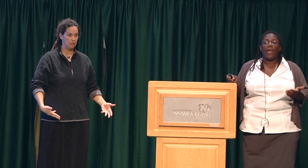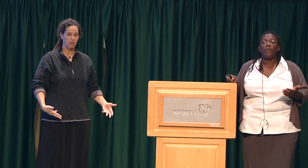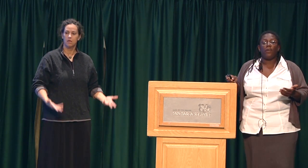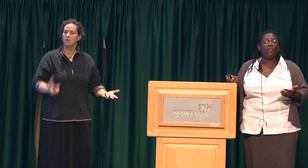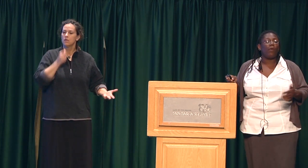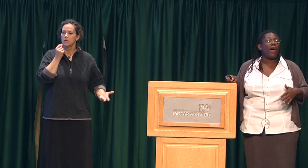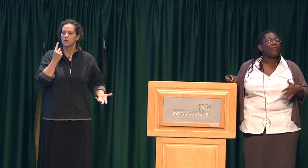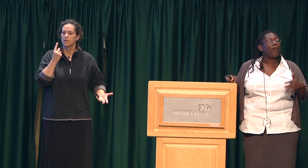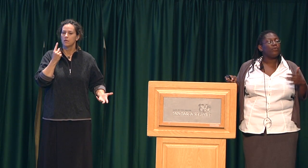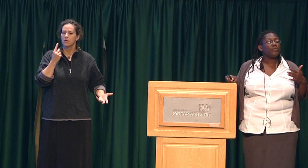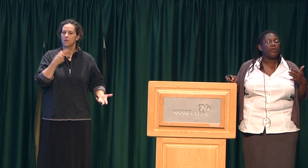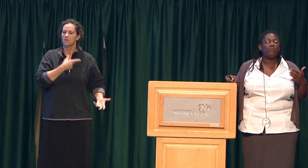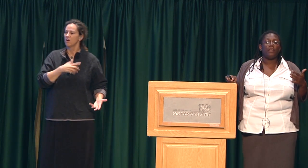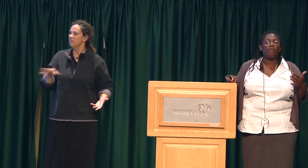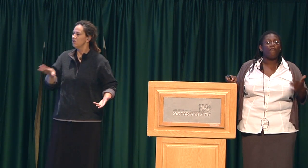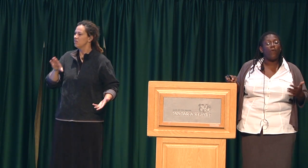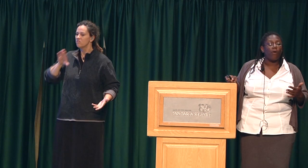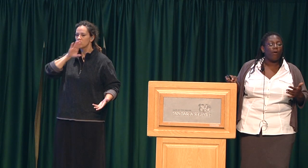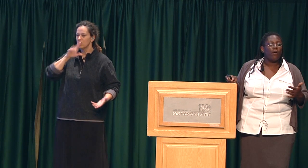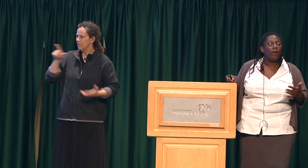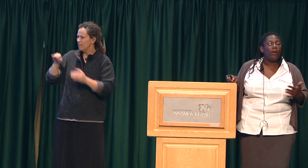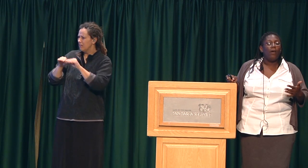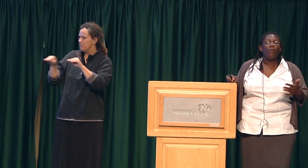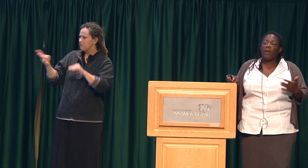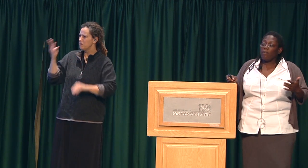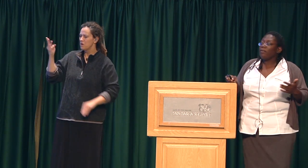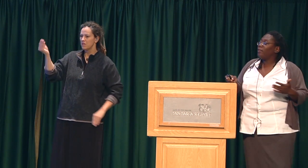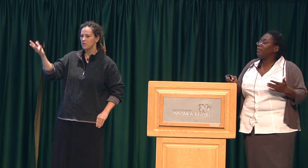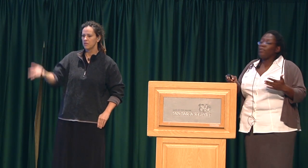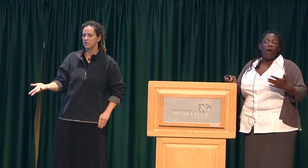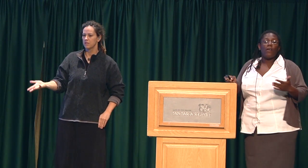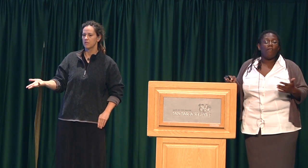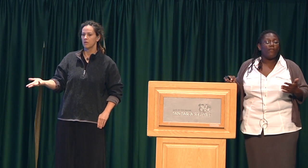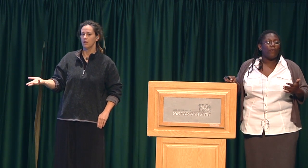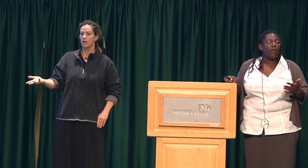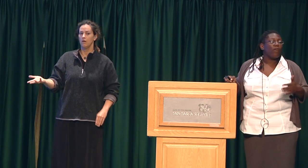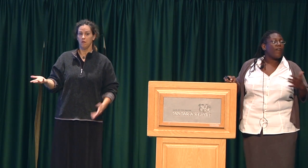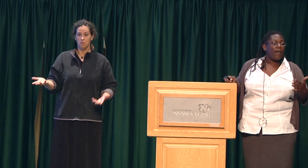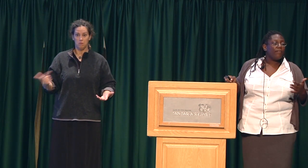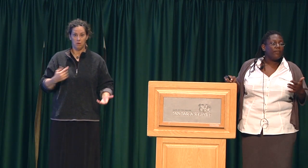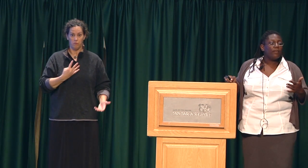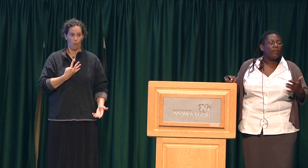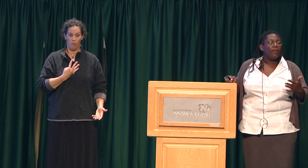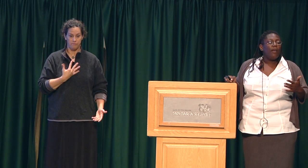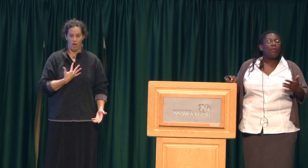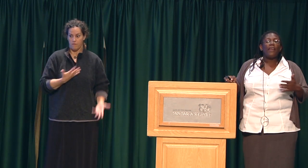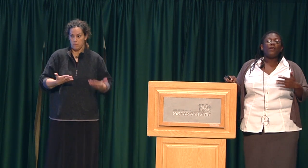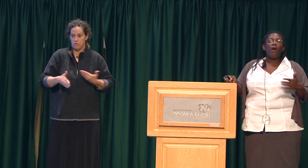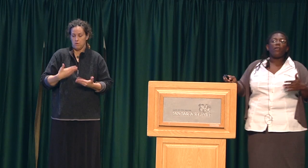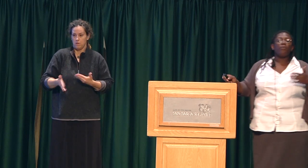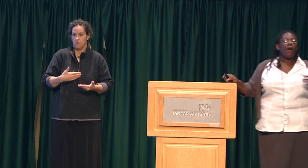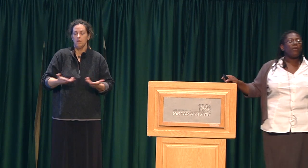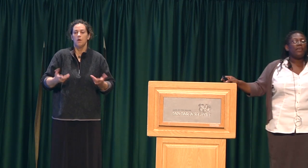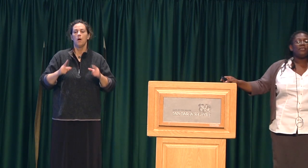with the encounter. And they're like, well, I thought we were supposed to be a level 4. Well, you are a level 4 or a 5. But